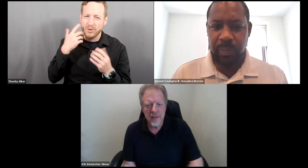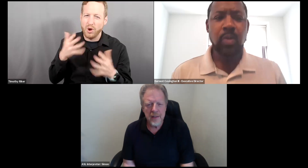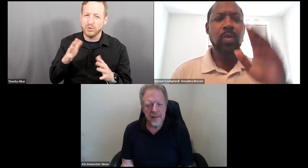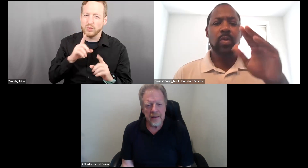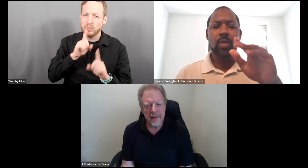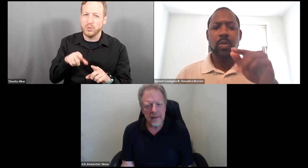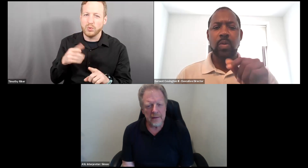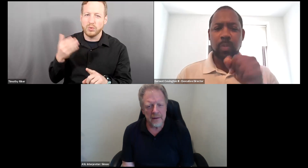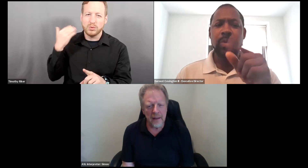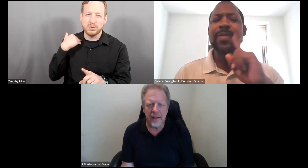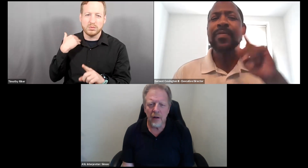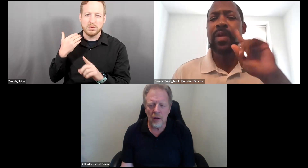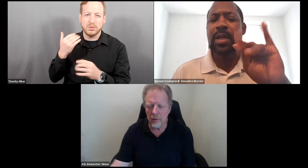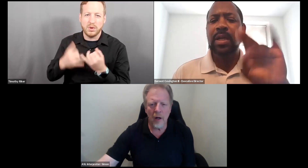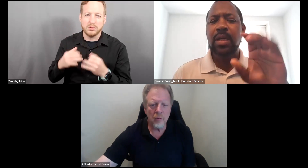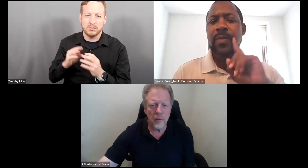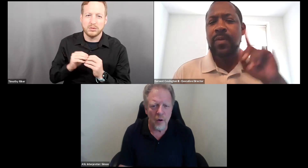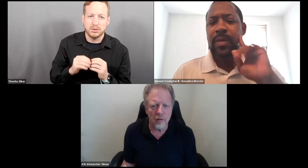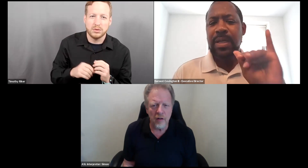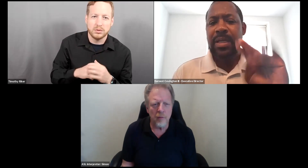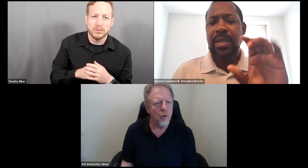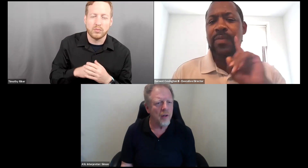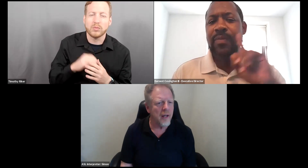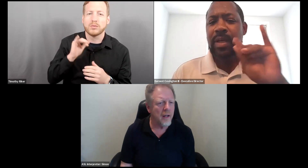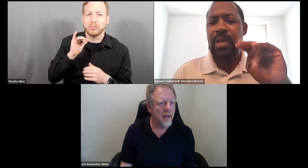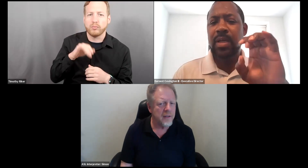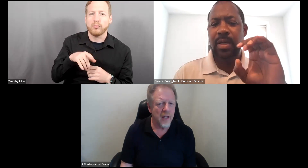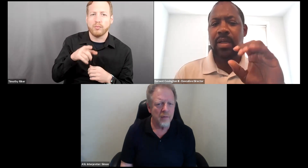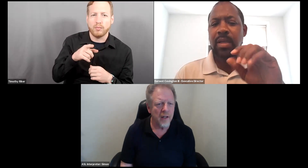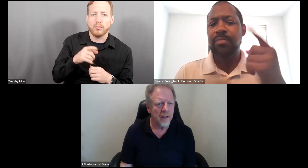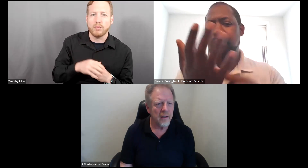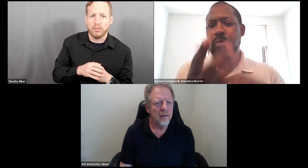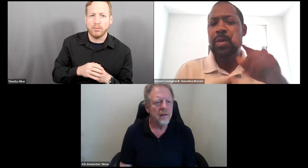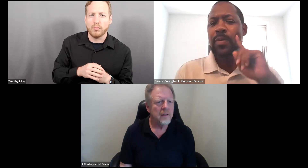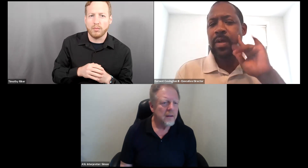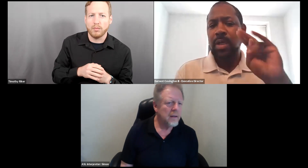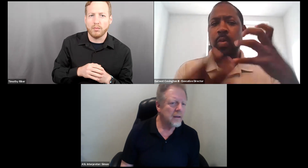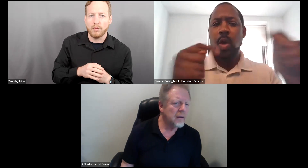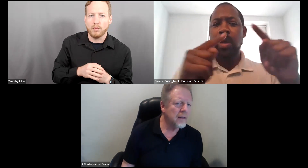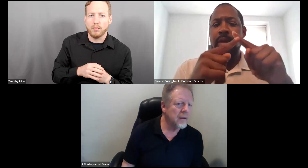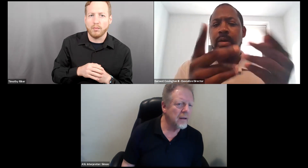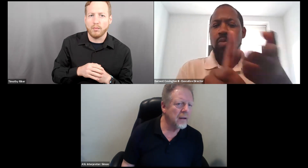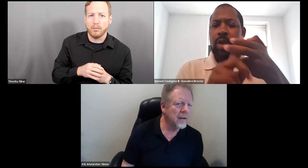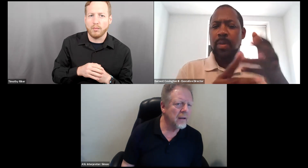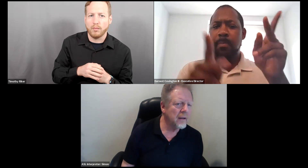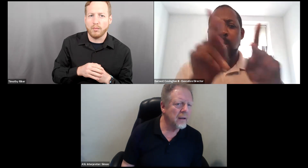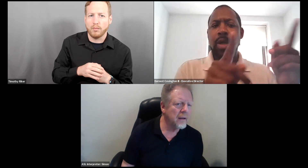was. I think we already reported that on the last time, right?